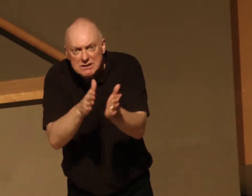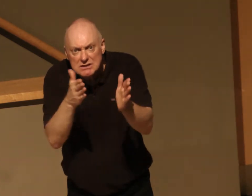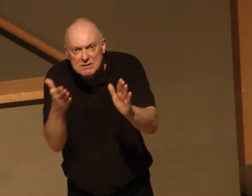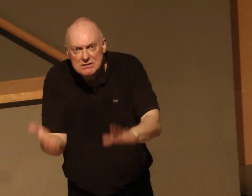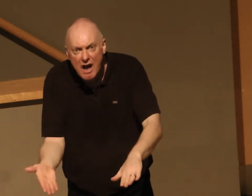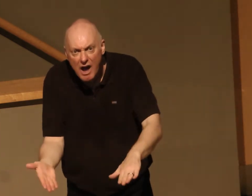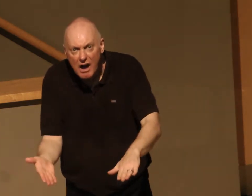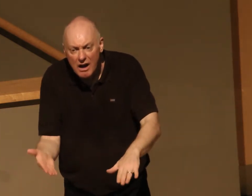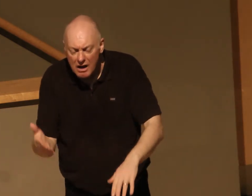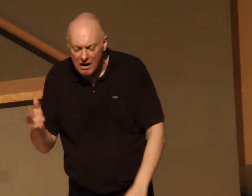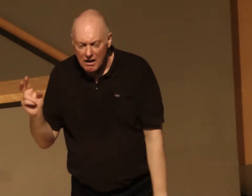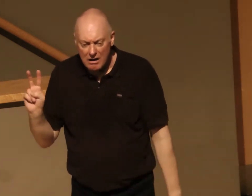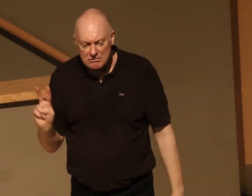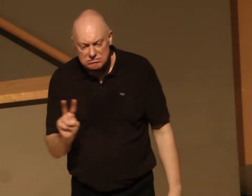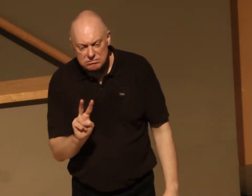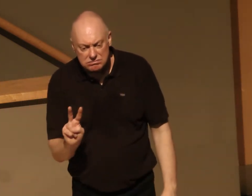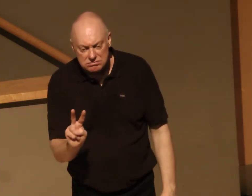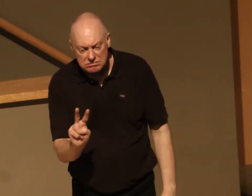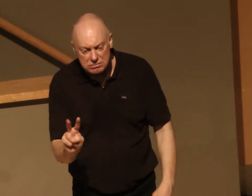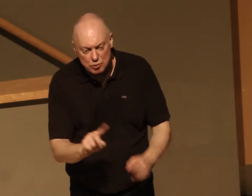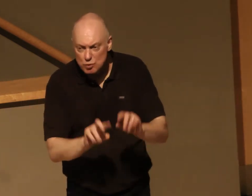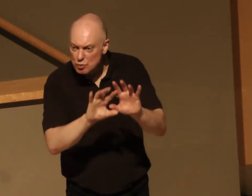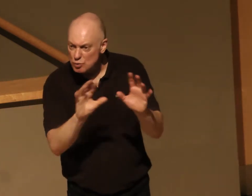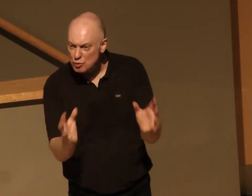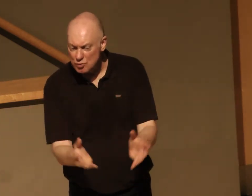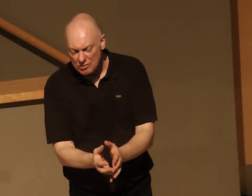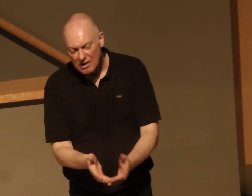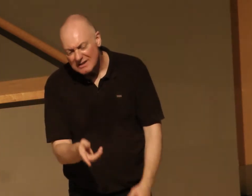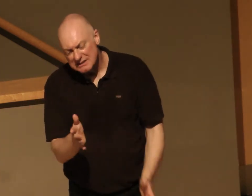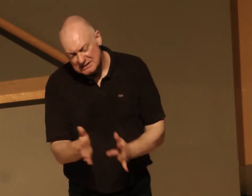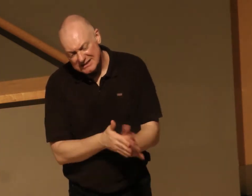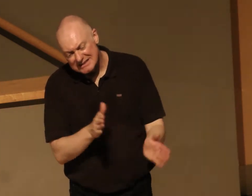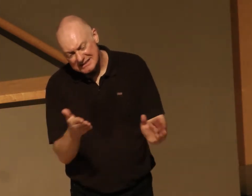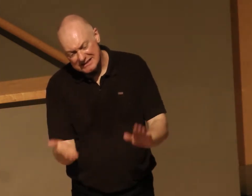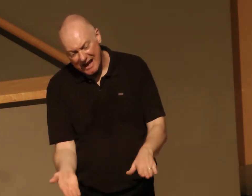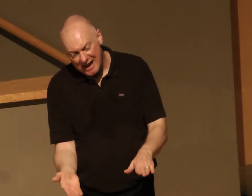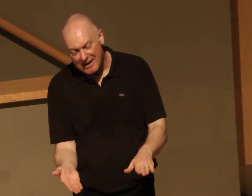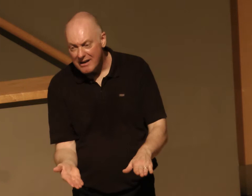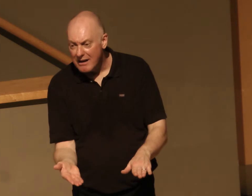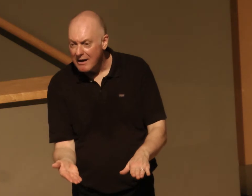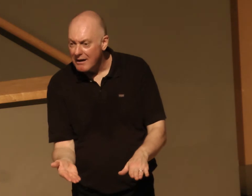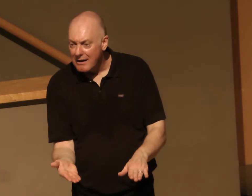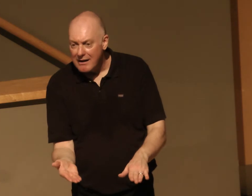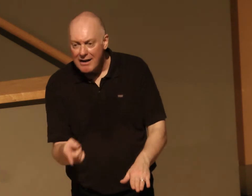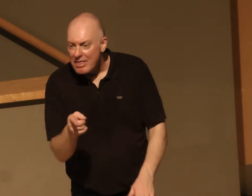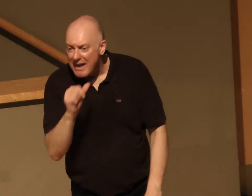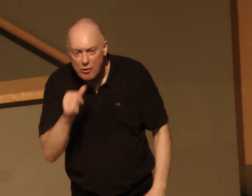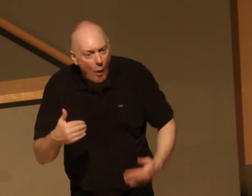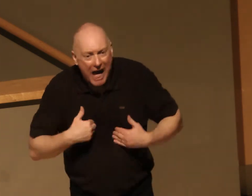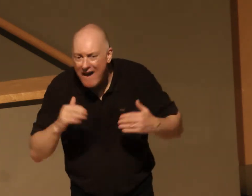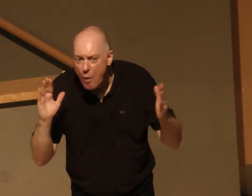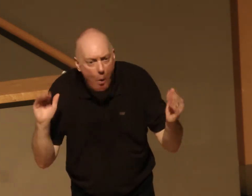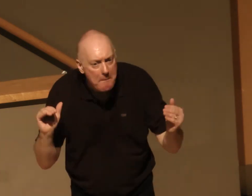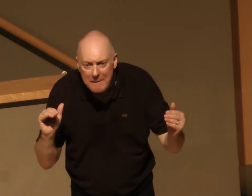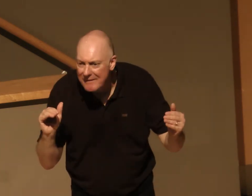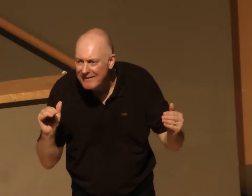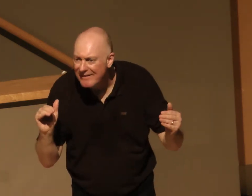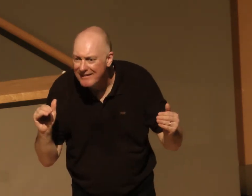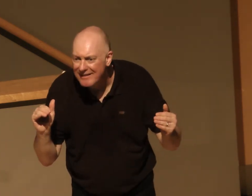they come with low expectations expecting to find Jesus dead there but they come and they don't have much hope. They